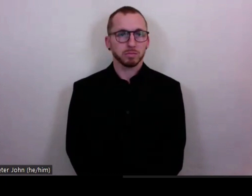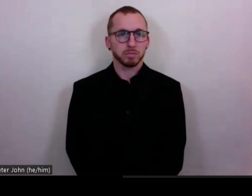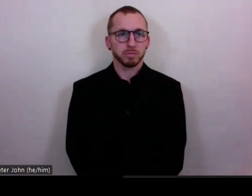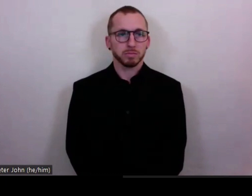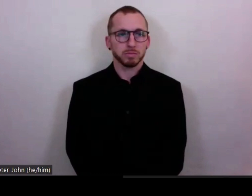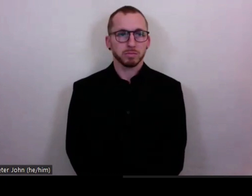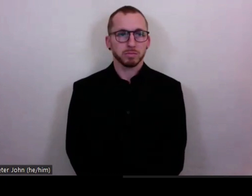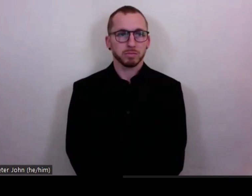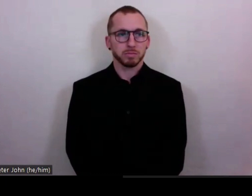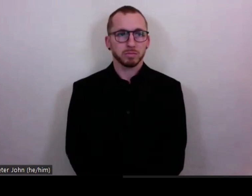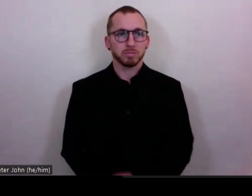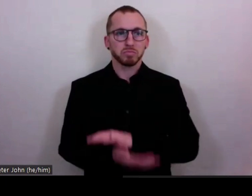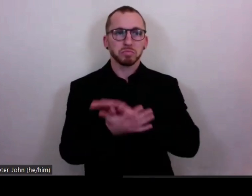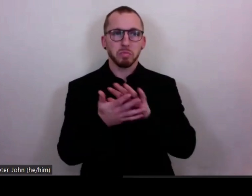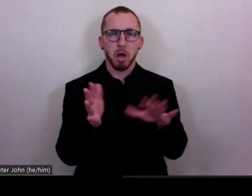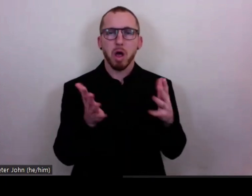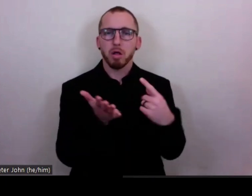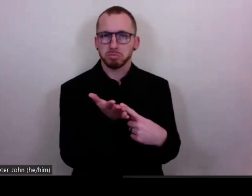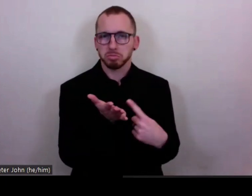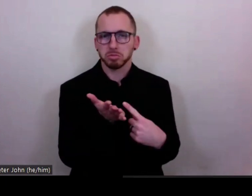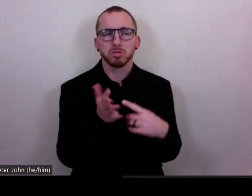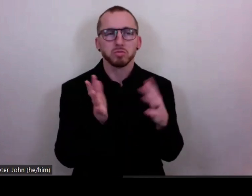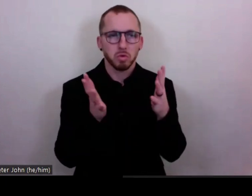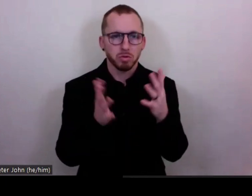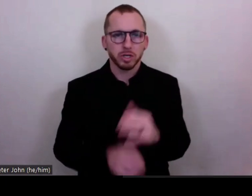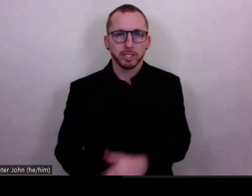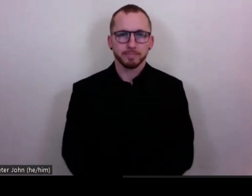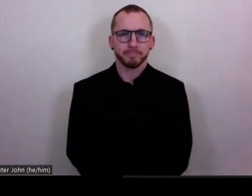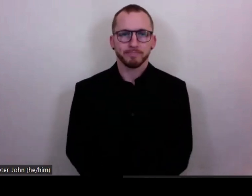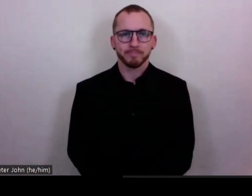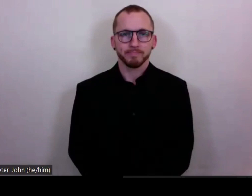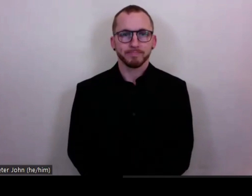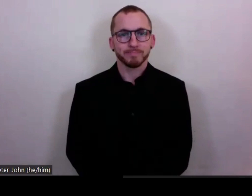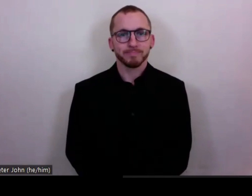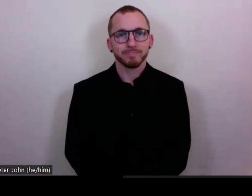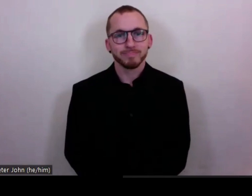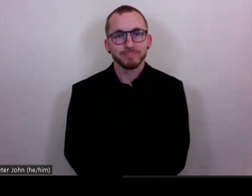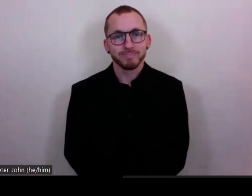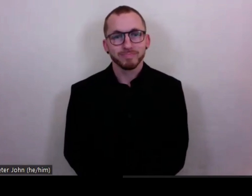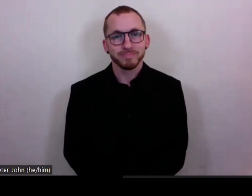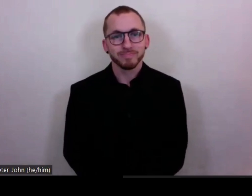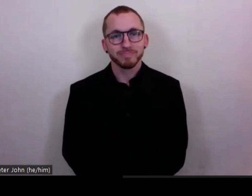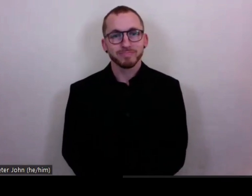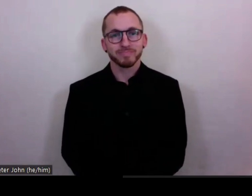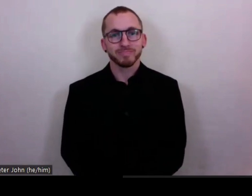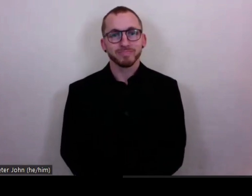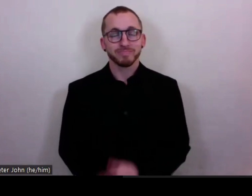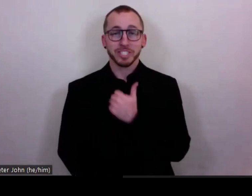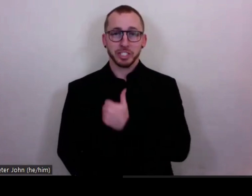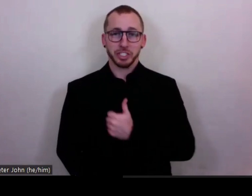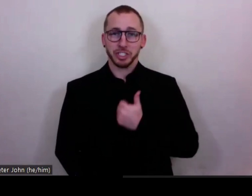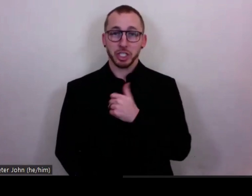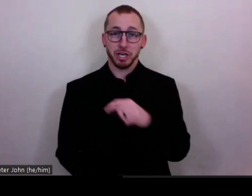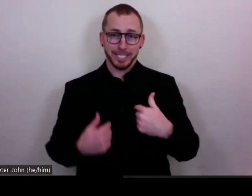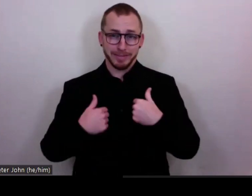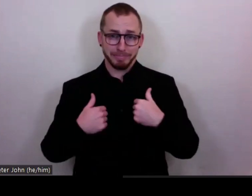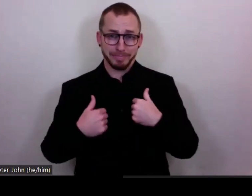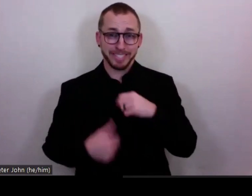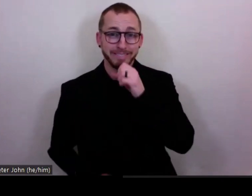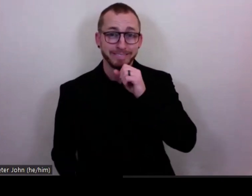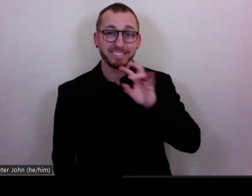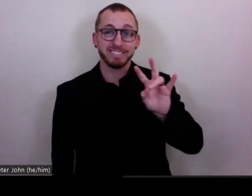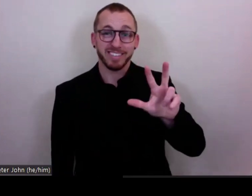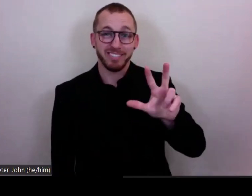Talked about all these things. I am so sorry. I am almost 73 years old, so this technology is not